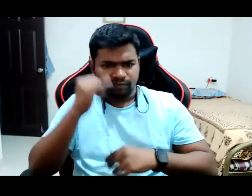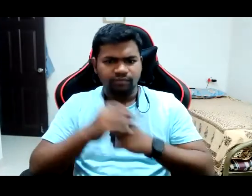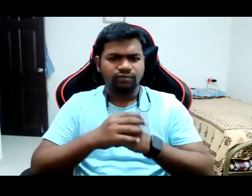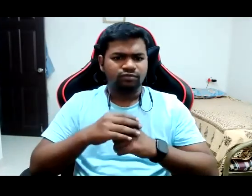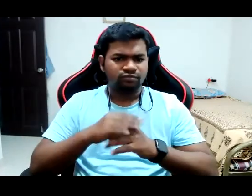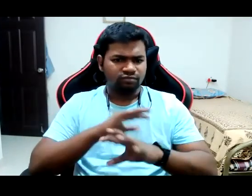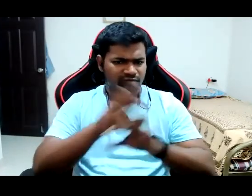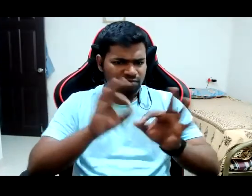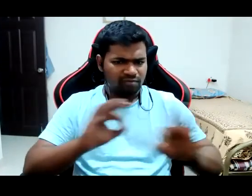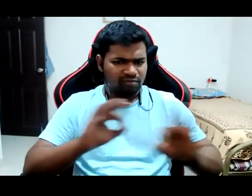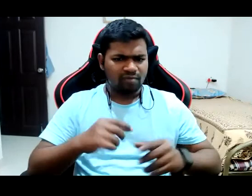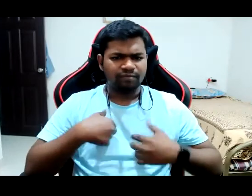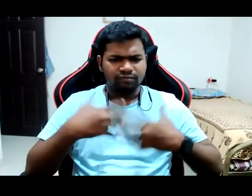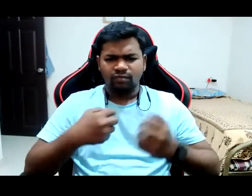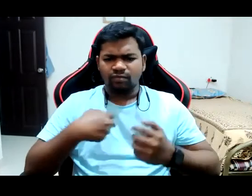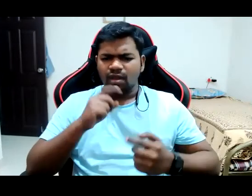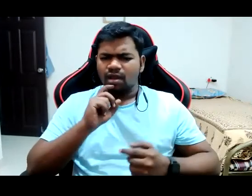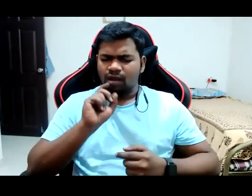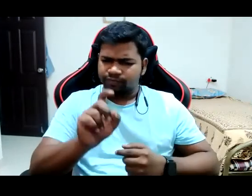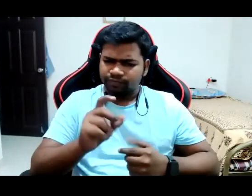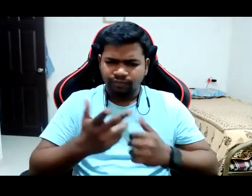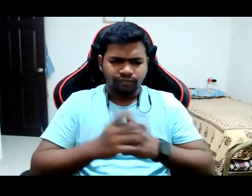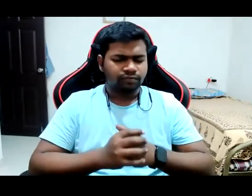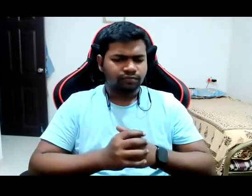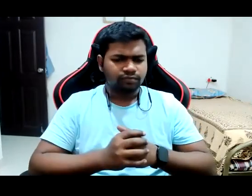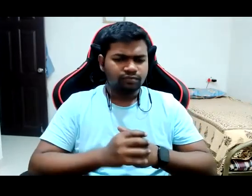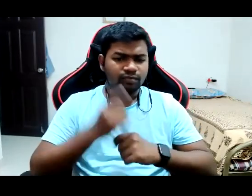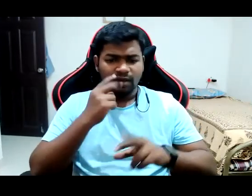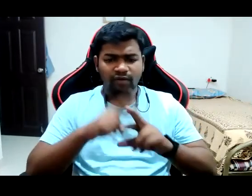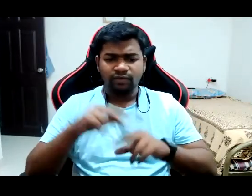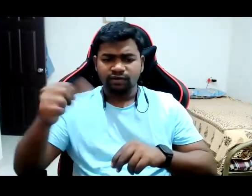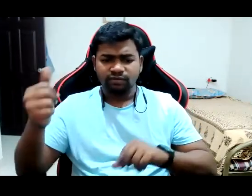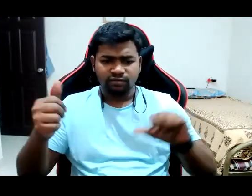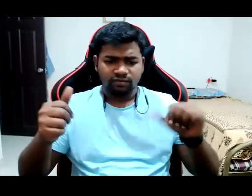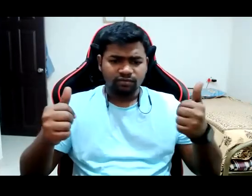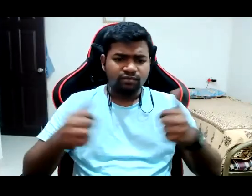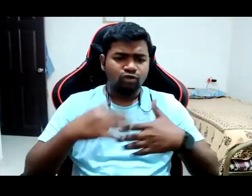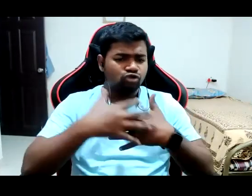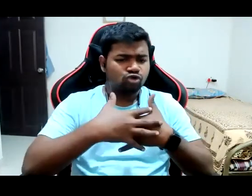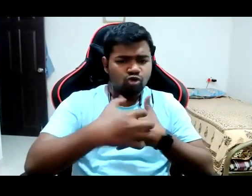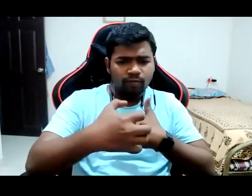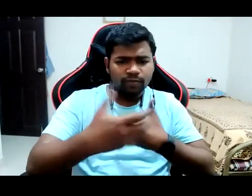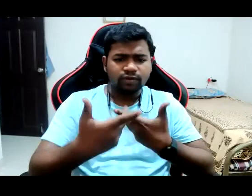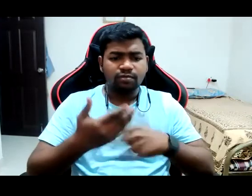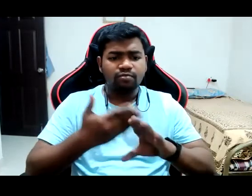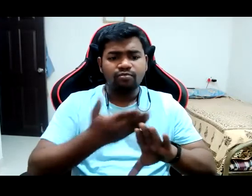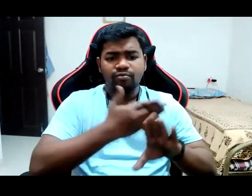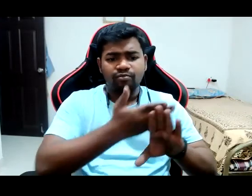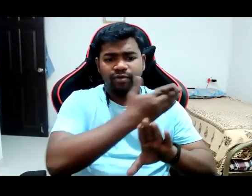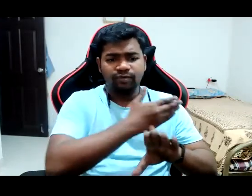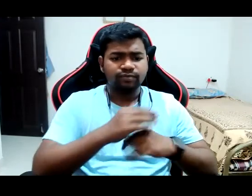So just my concern is just what if we are someone is trying to duplicate, might be your previous Yeah,